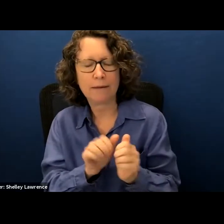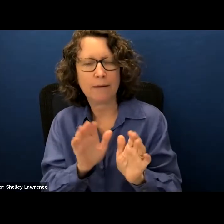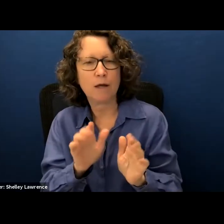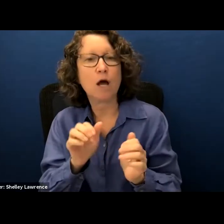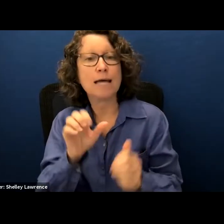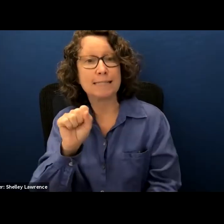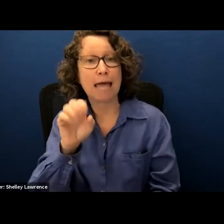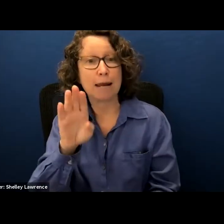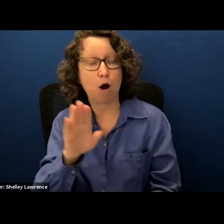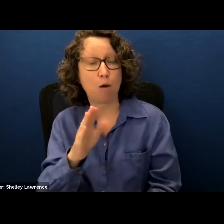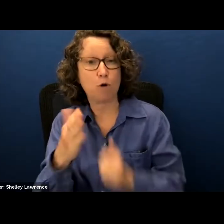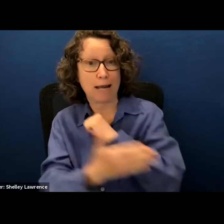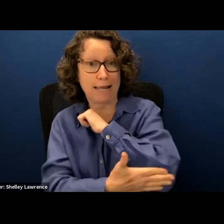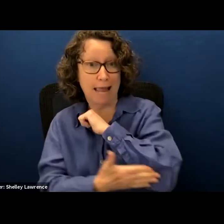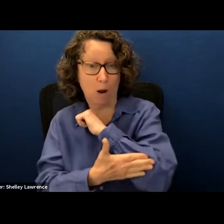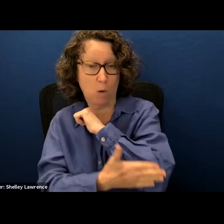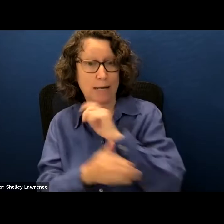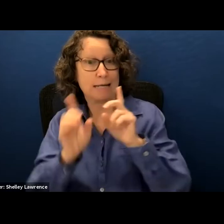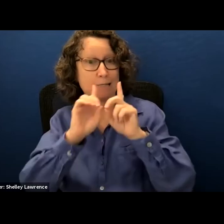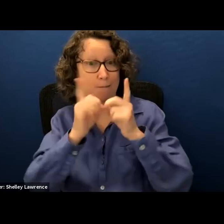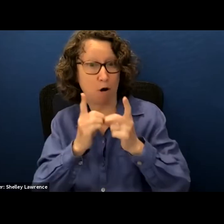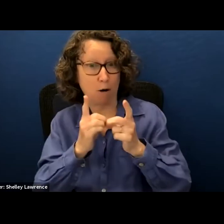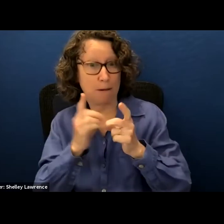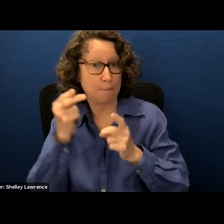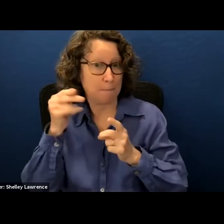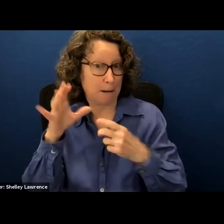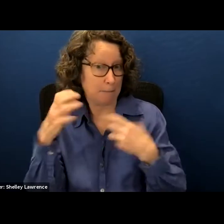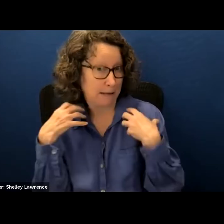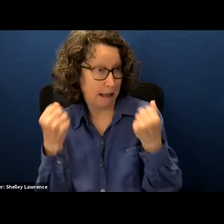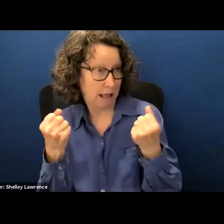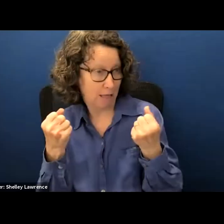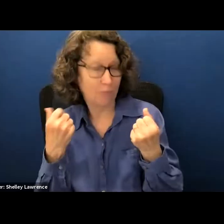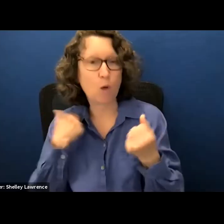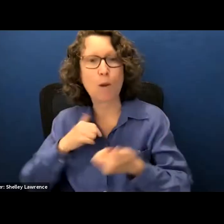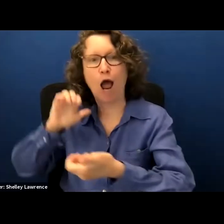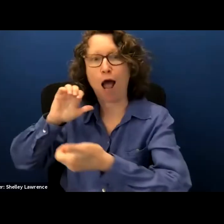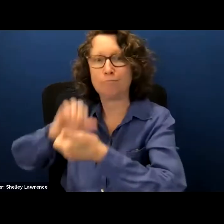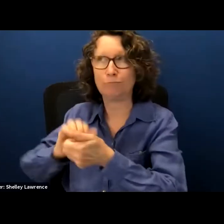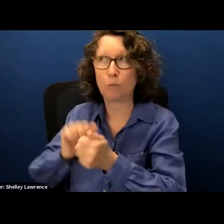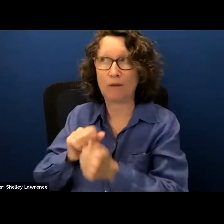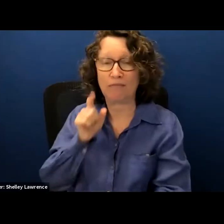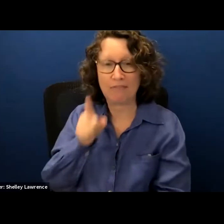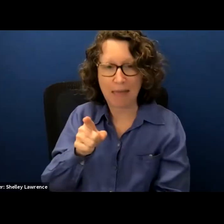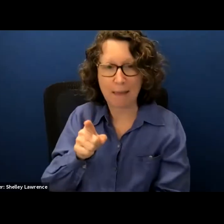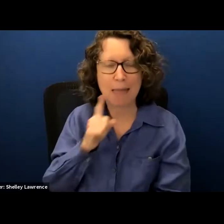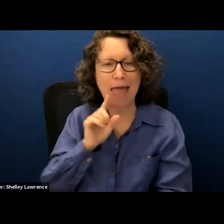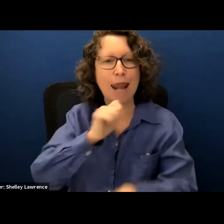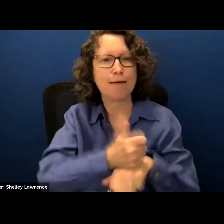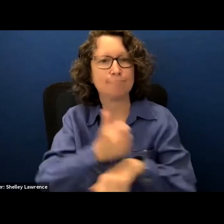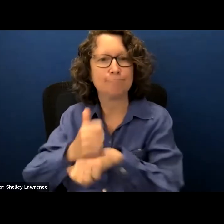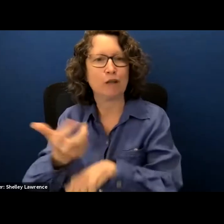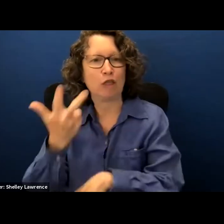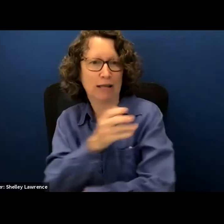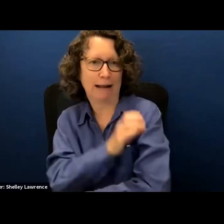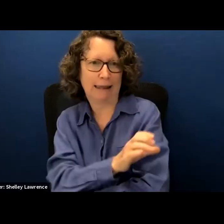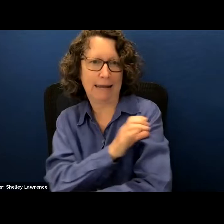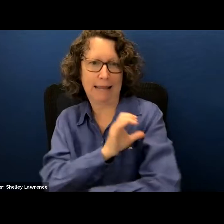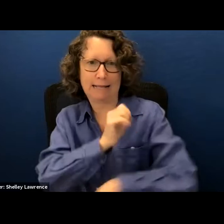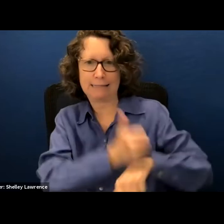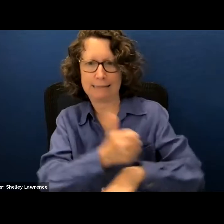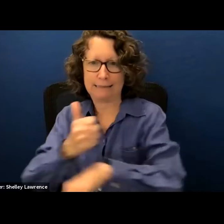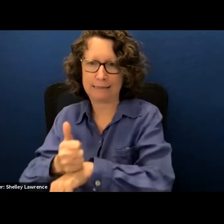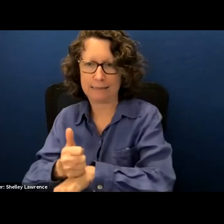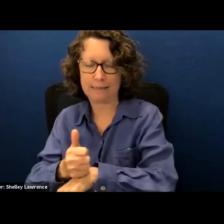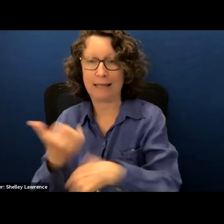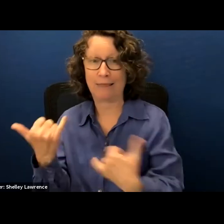Santa Barbara County Department of Public Health. So we're partnered with them and we're doing these 3 clinics, as you could see at